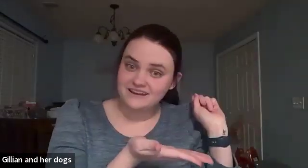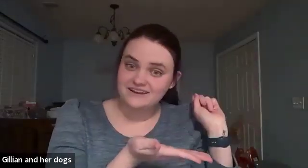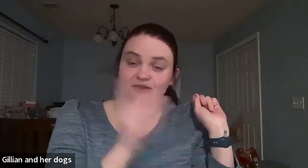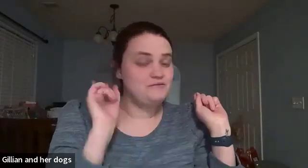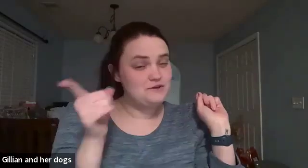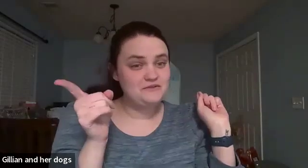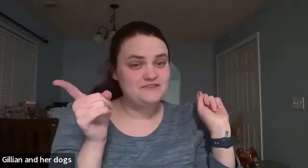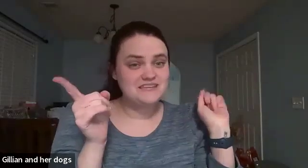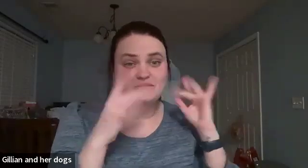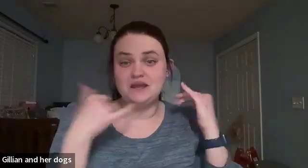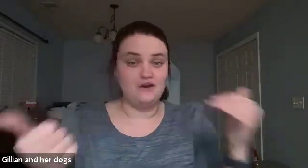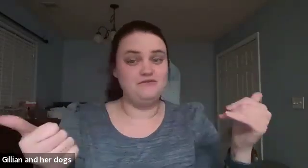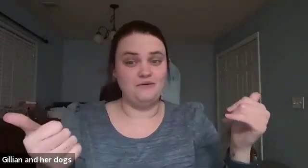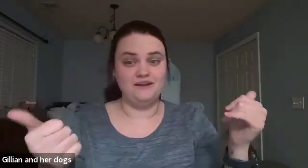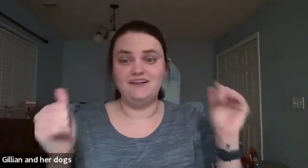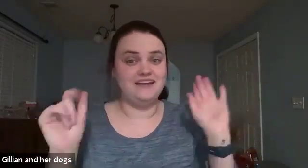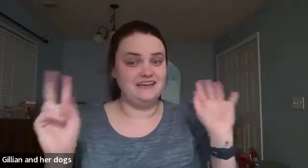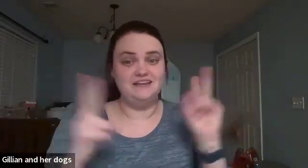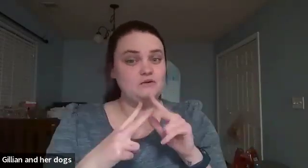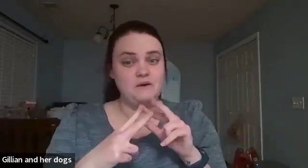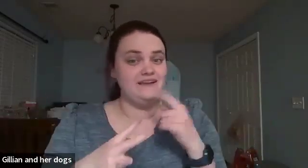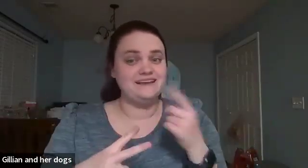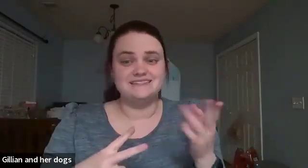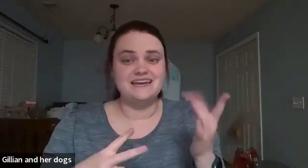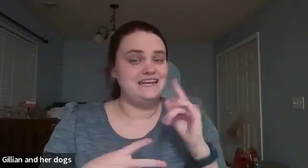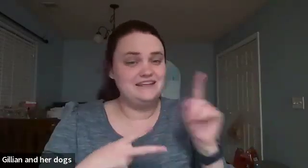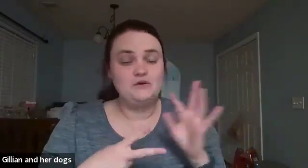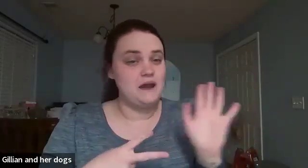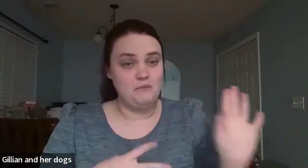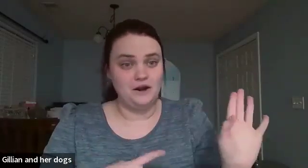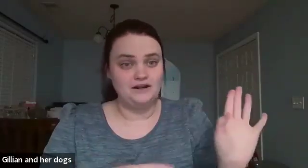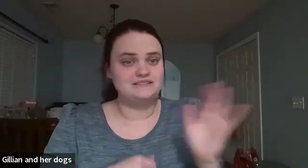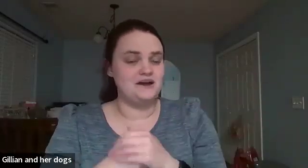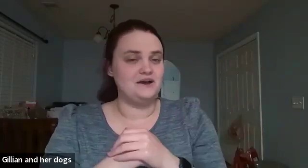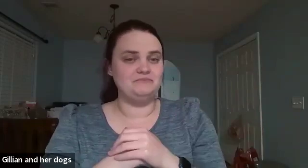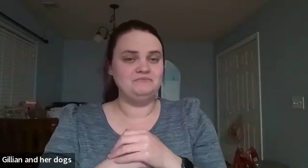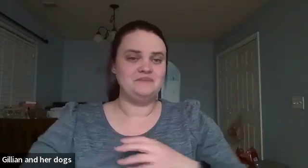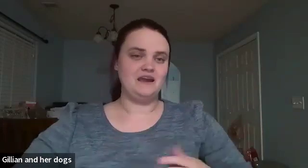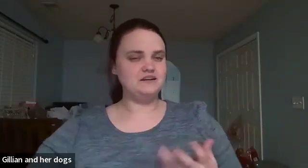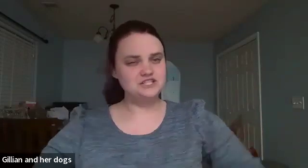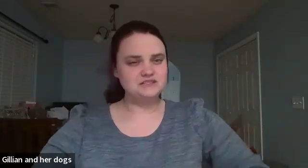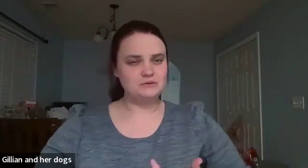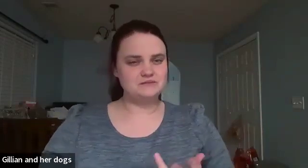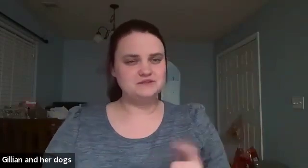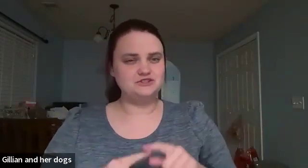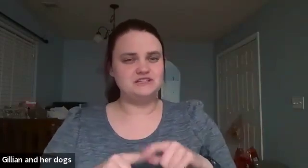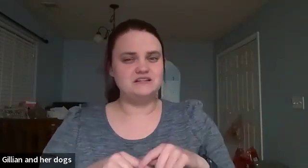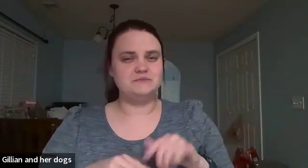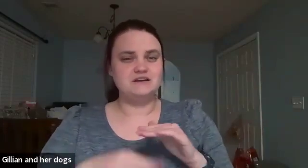Really? Well, if you prefer the second way, go for it. Like either way, like I said, either way works. It kind of just, sometimes it'll just kind of depend